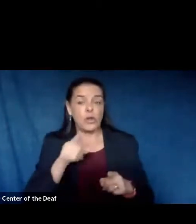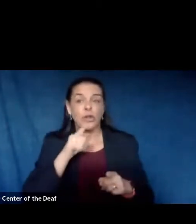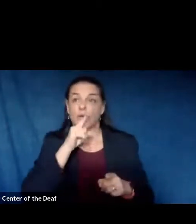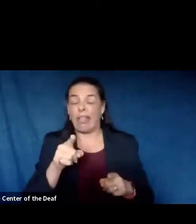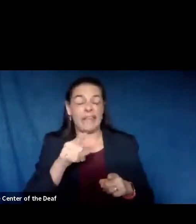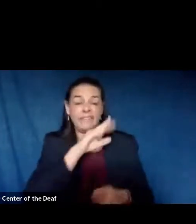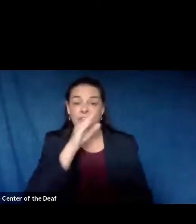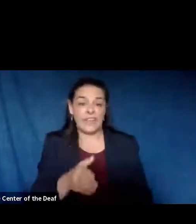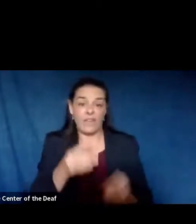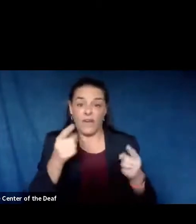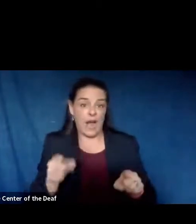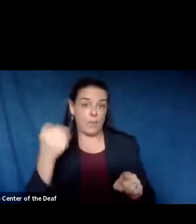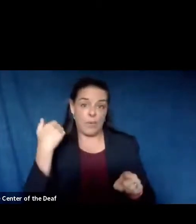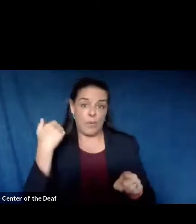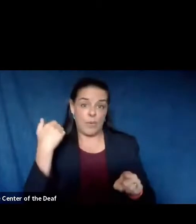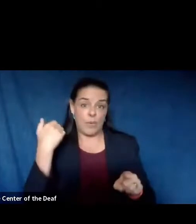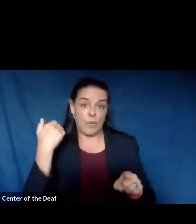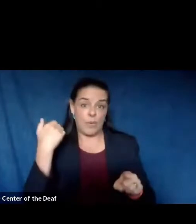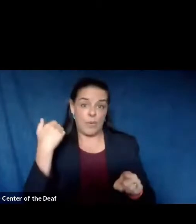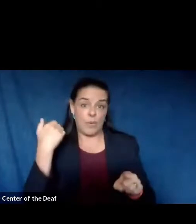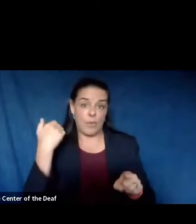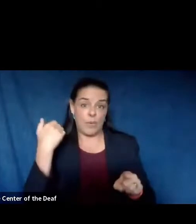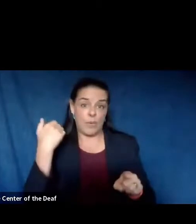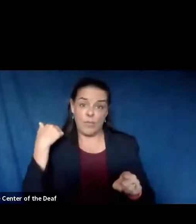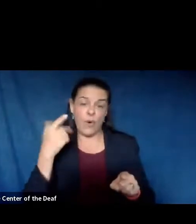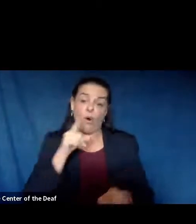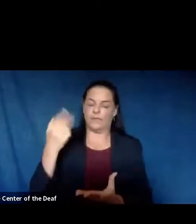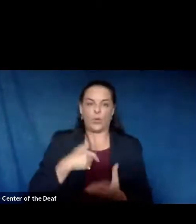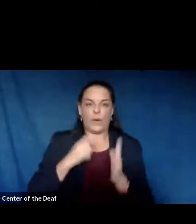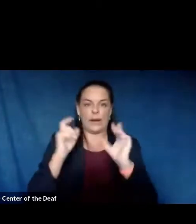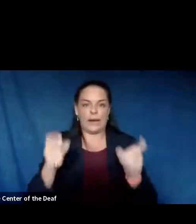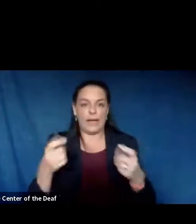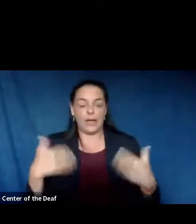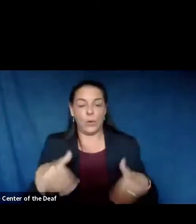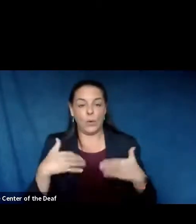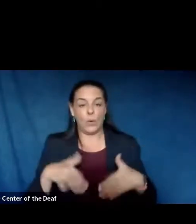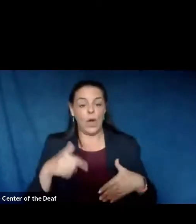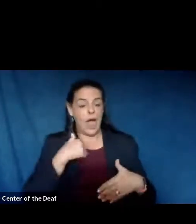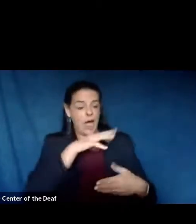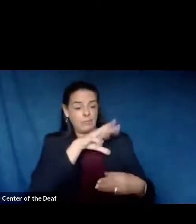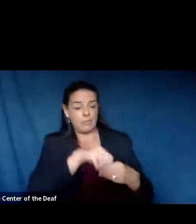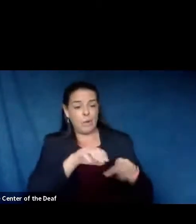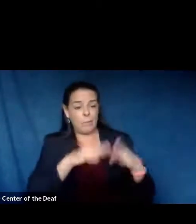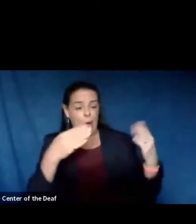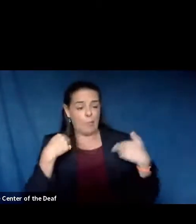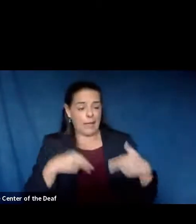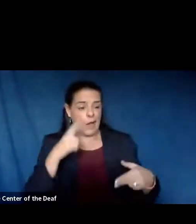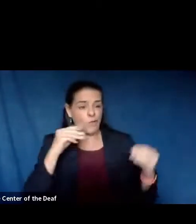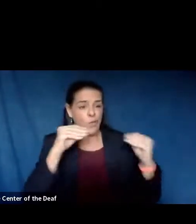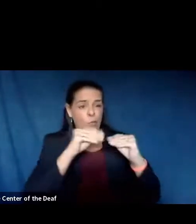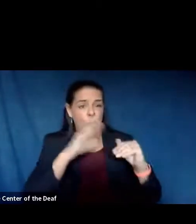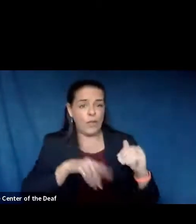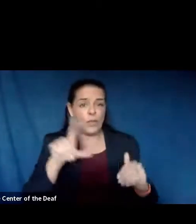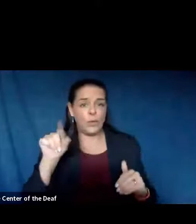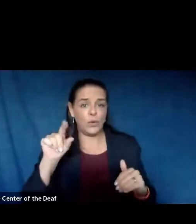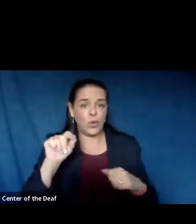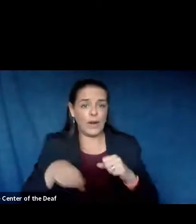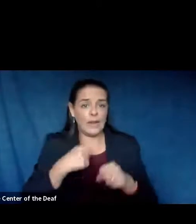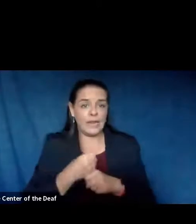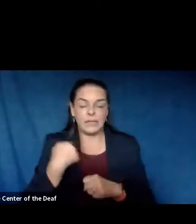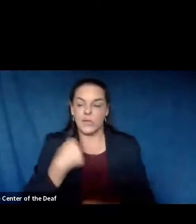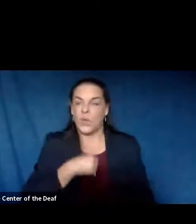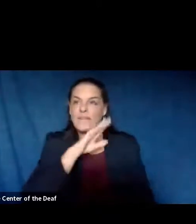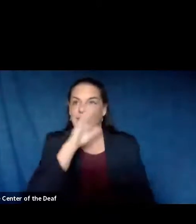unprecedented, and that we are presenting. Public health data, I've been in public health for over 20 years, and we have